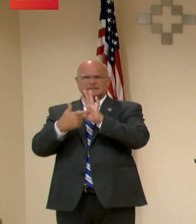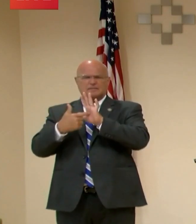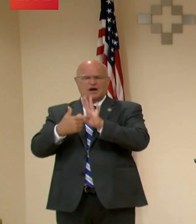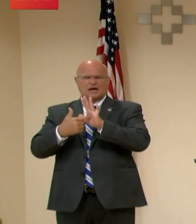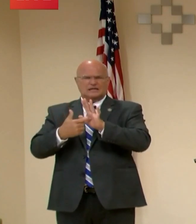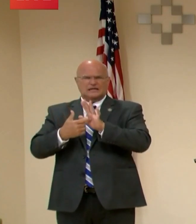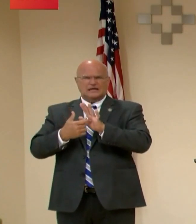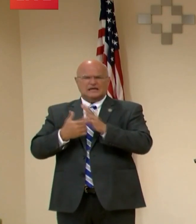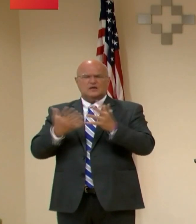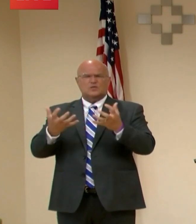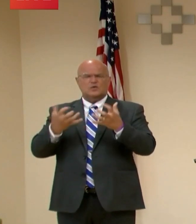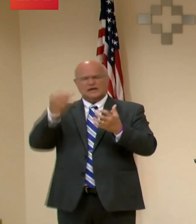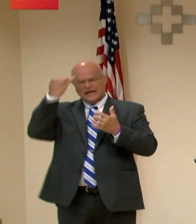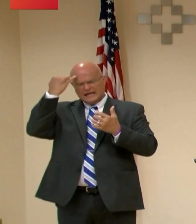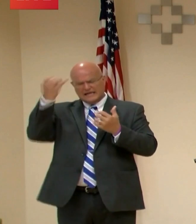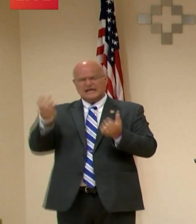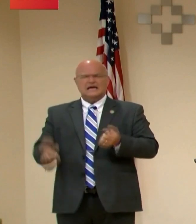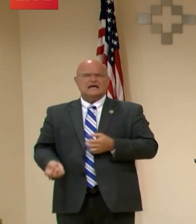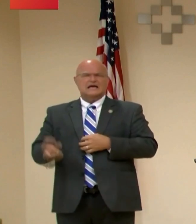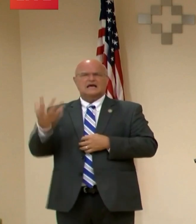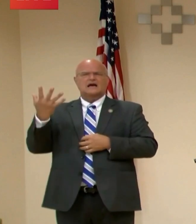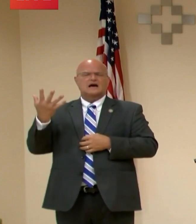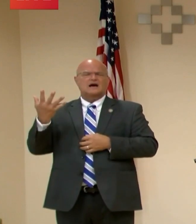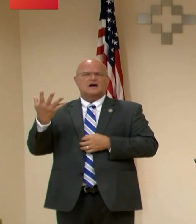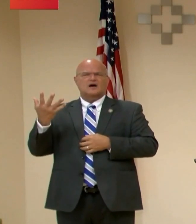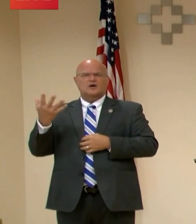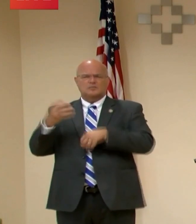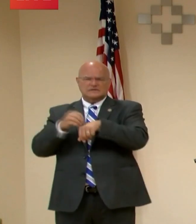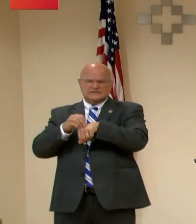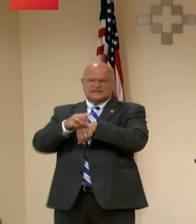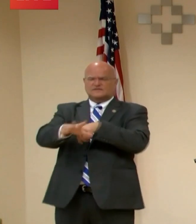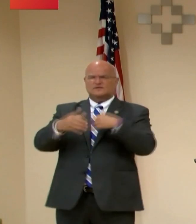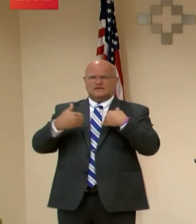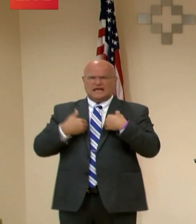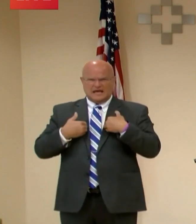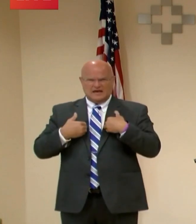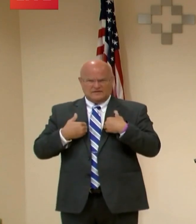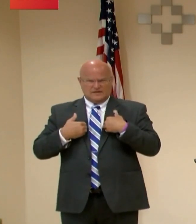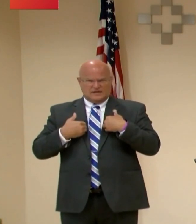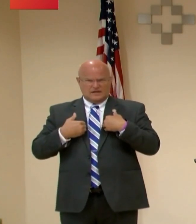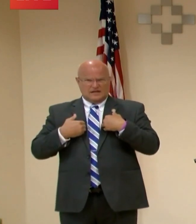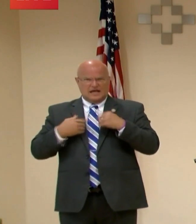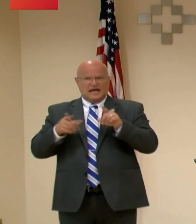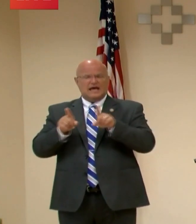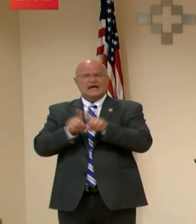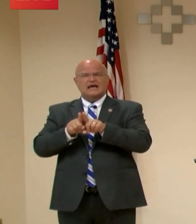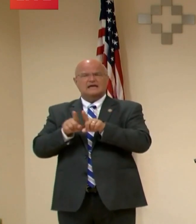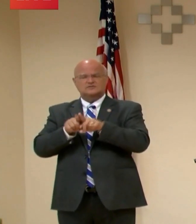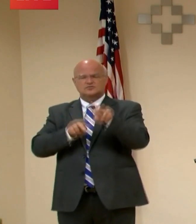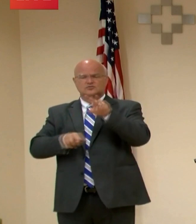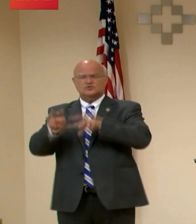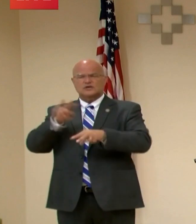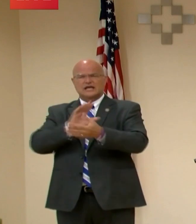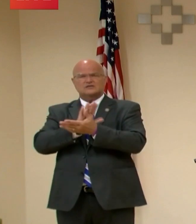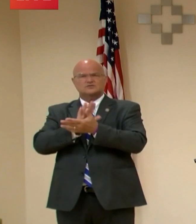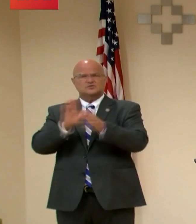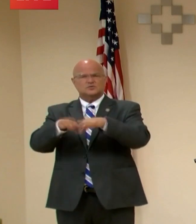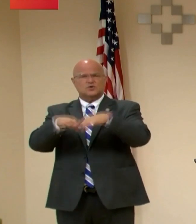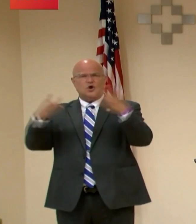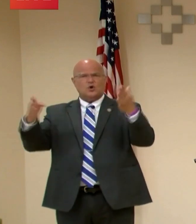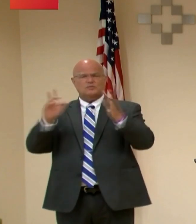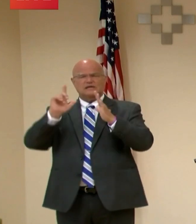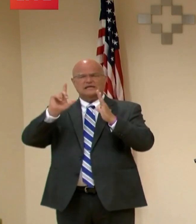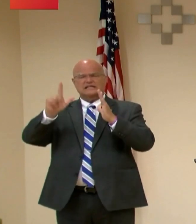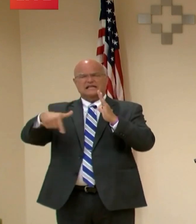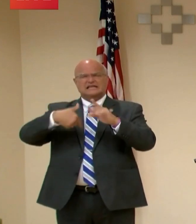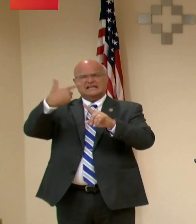and wanted to get an idea of how much influence is that having as you're looking at schools reopening late